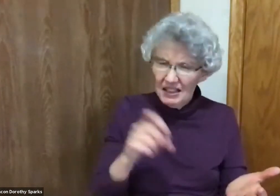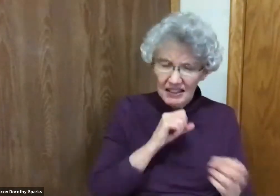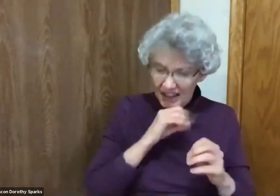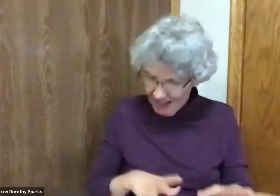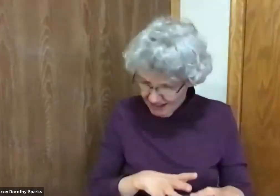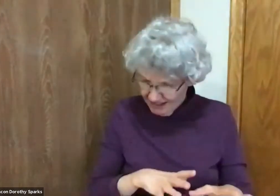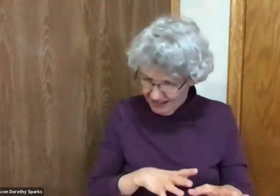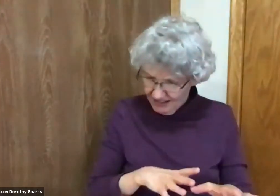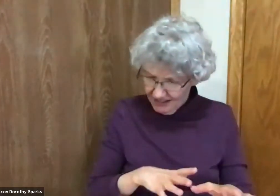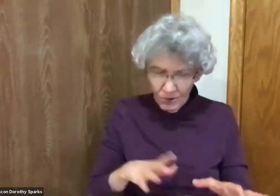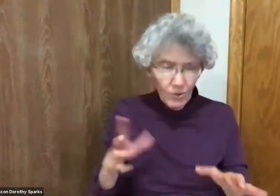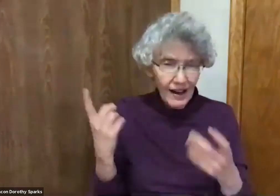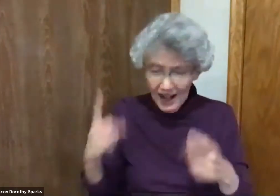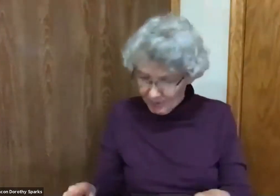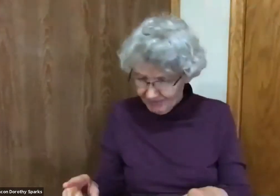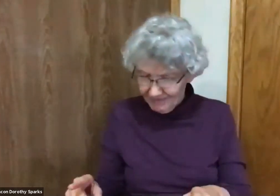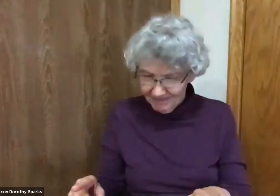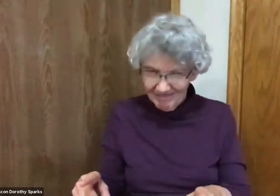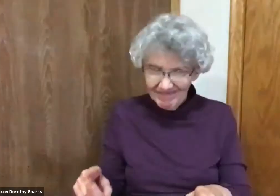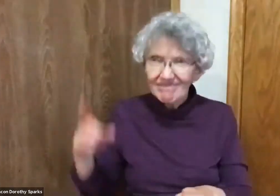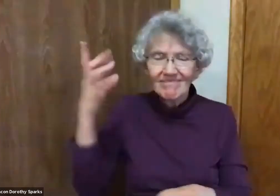But send the rich away